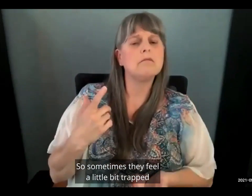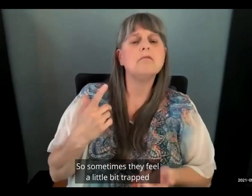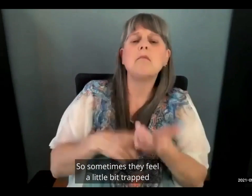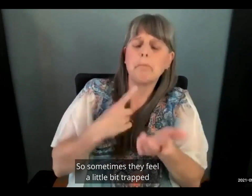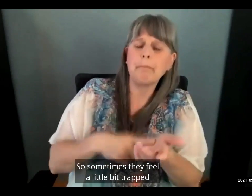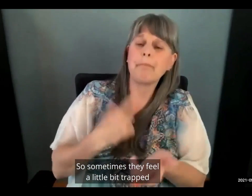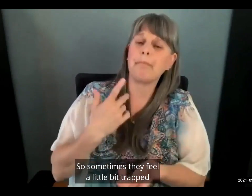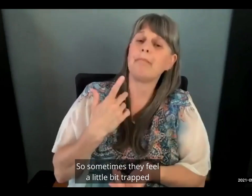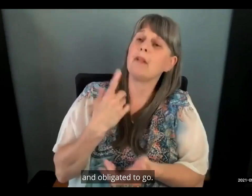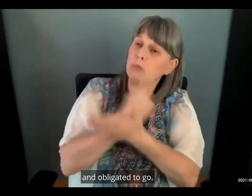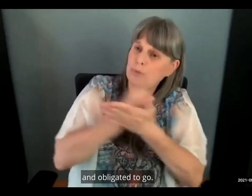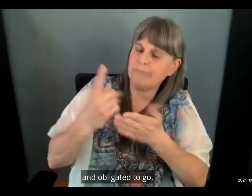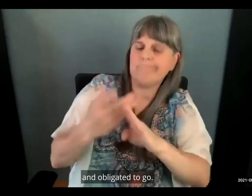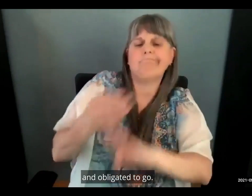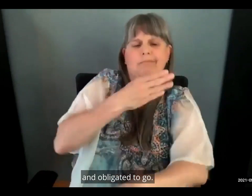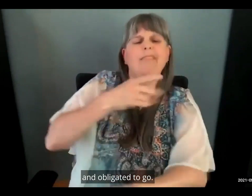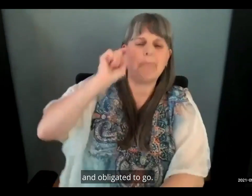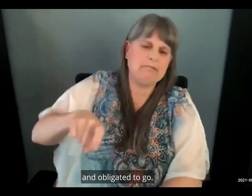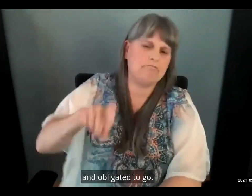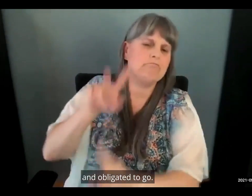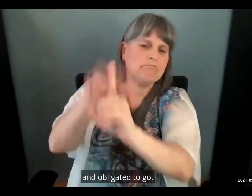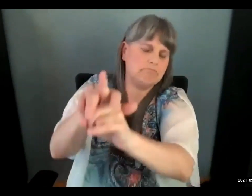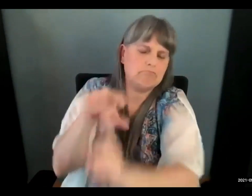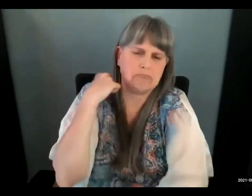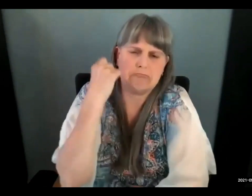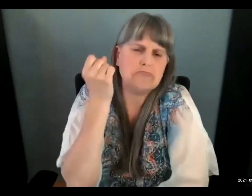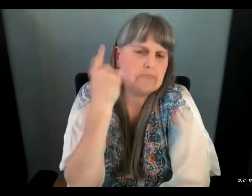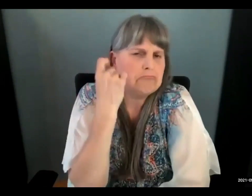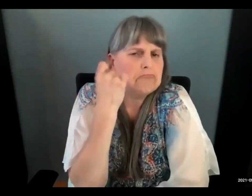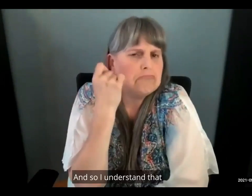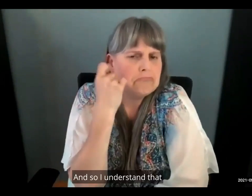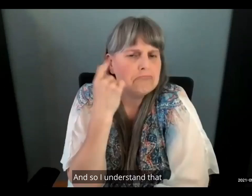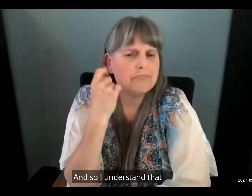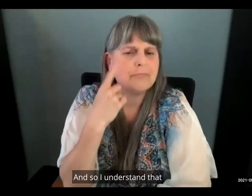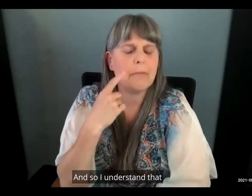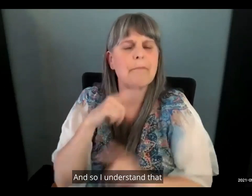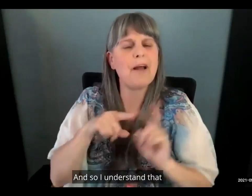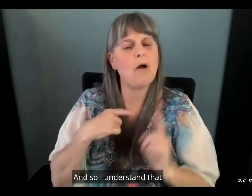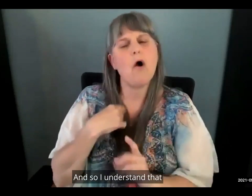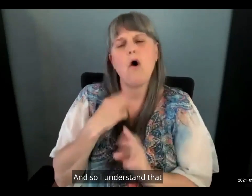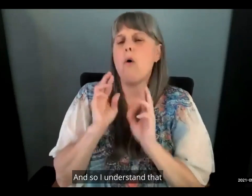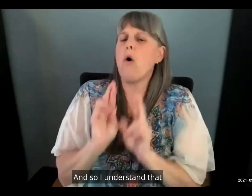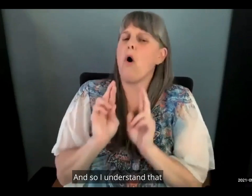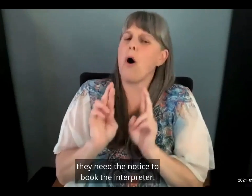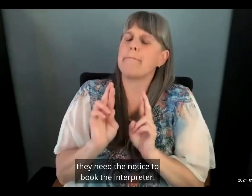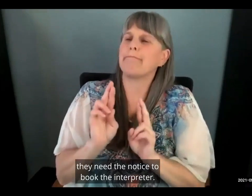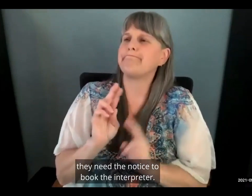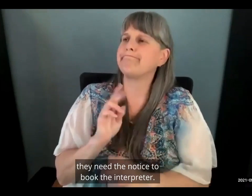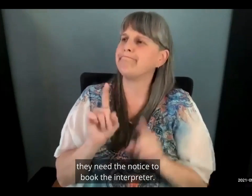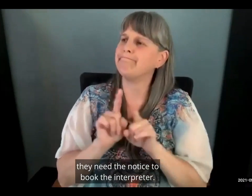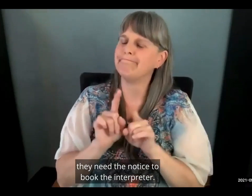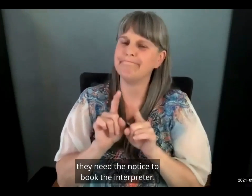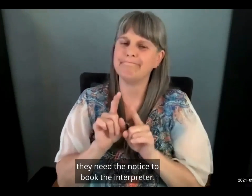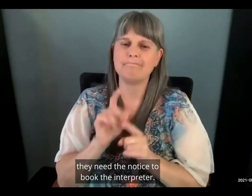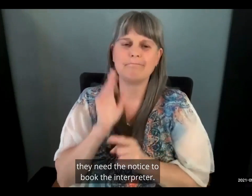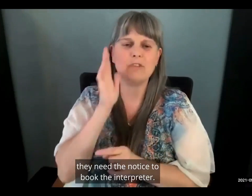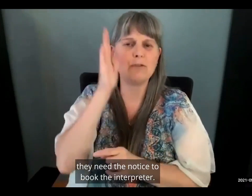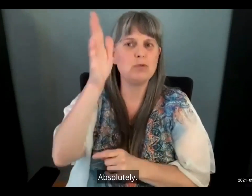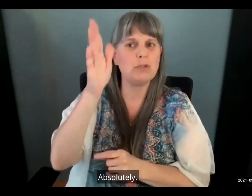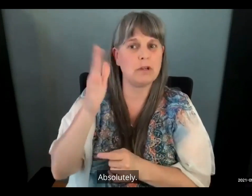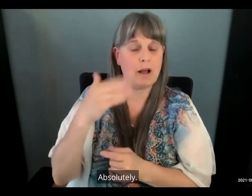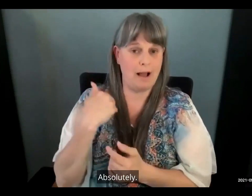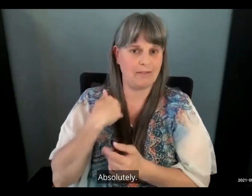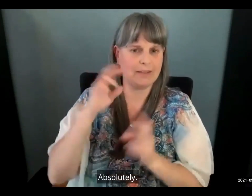a little bit trapped and obligated to go. And so I understand that, you know, they need the notice to book the